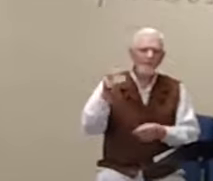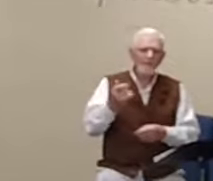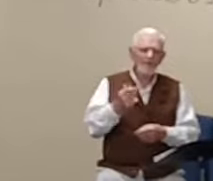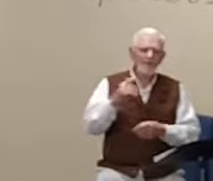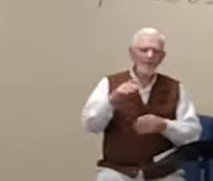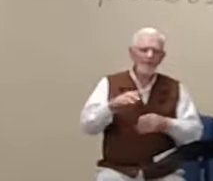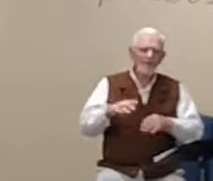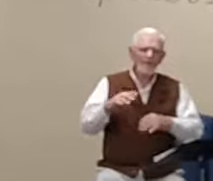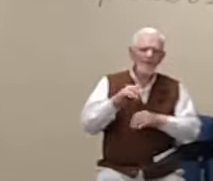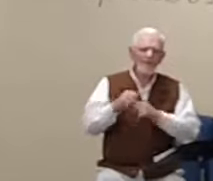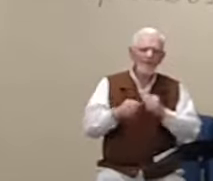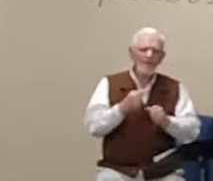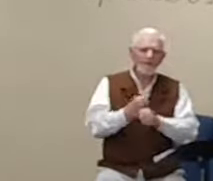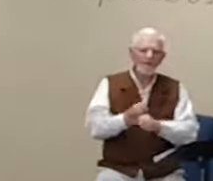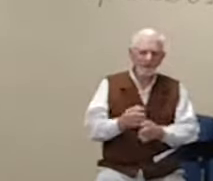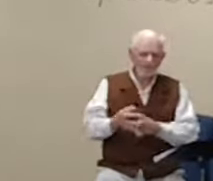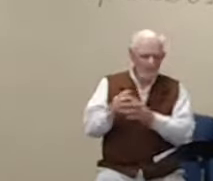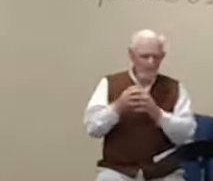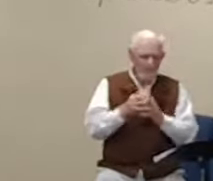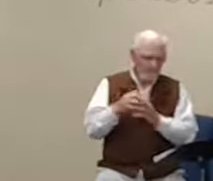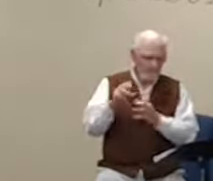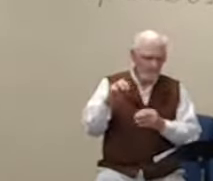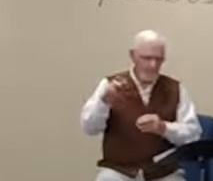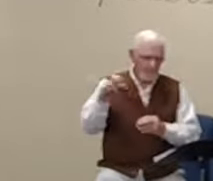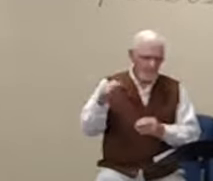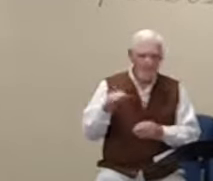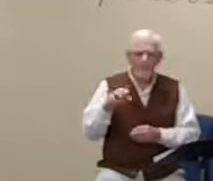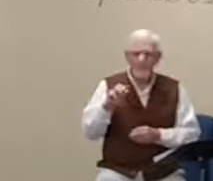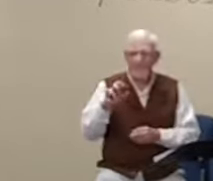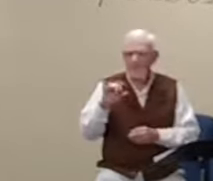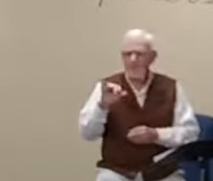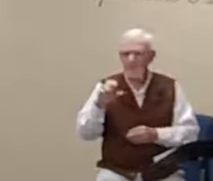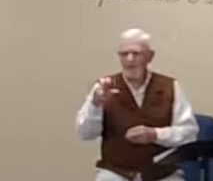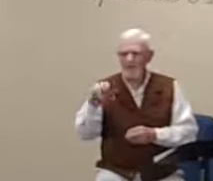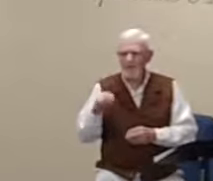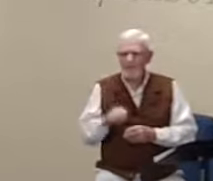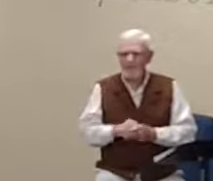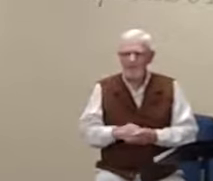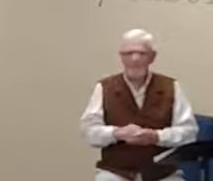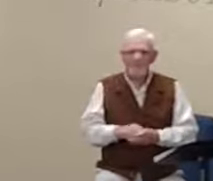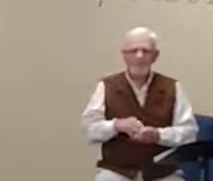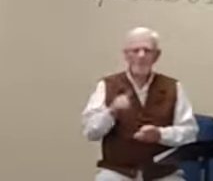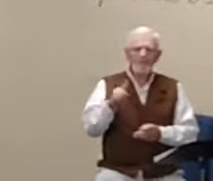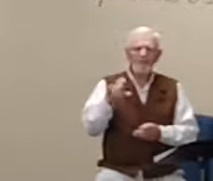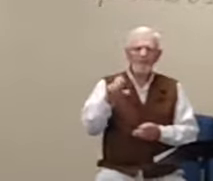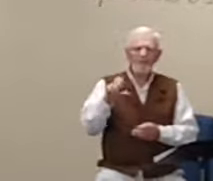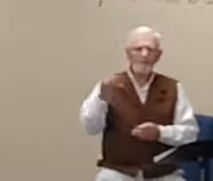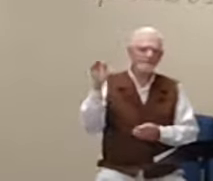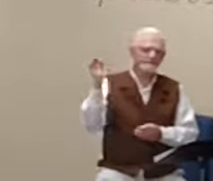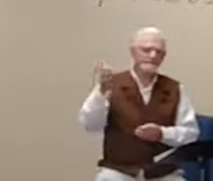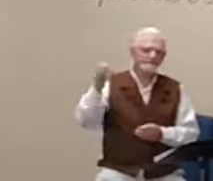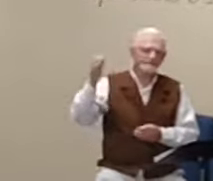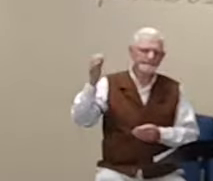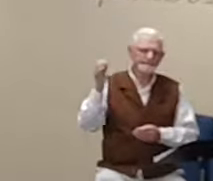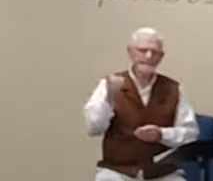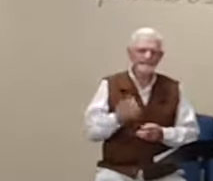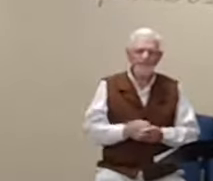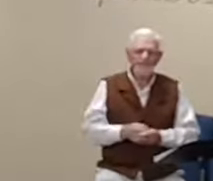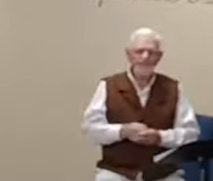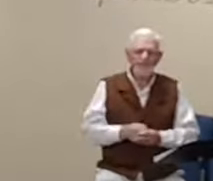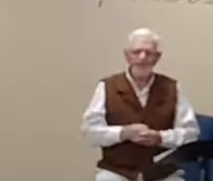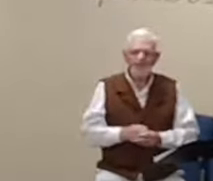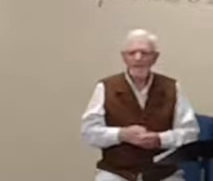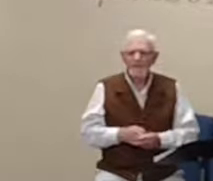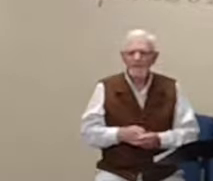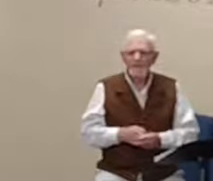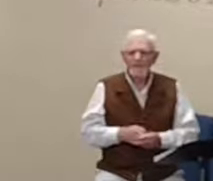what I call my America messages, my missions messages. I got hundreds of sermons, but these are the ones you're trying to kind of